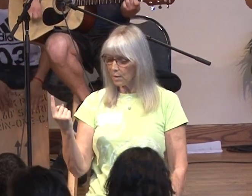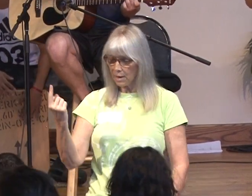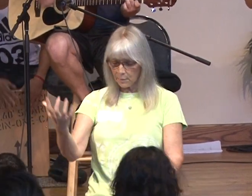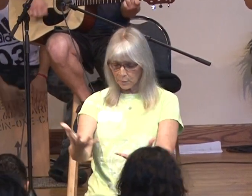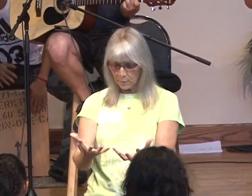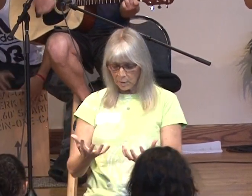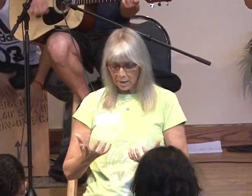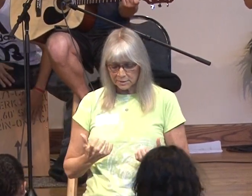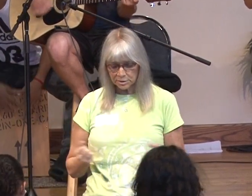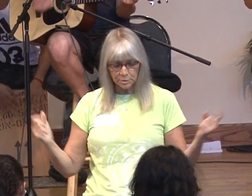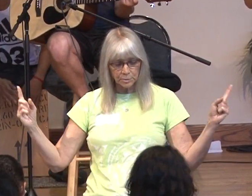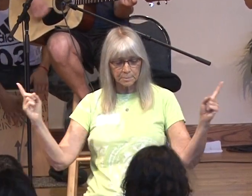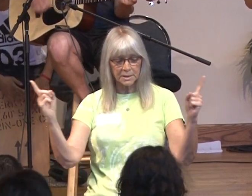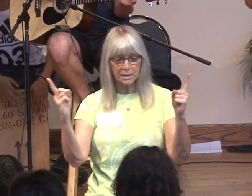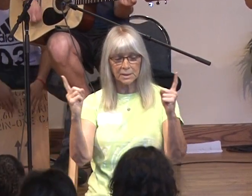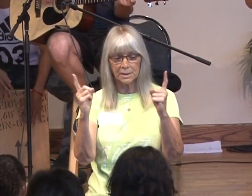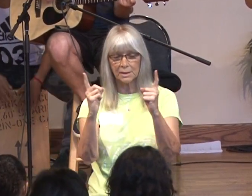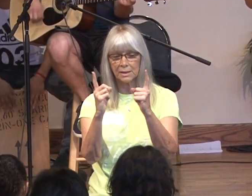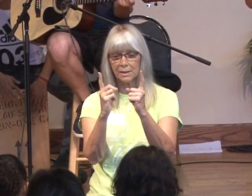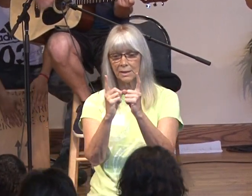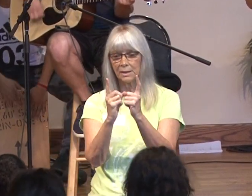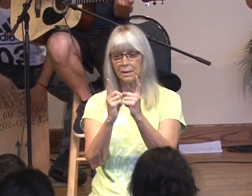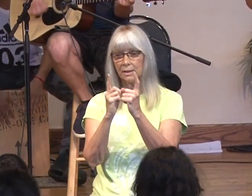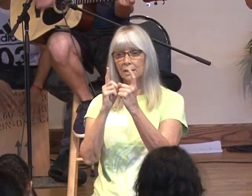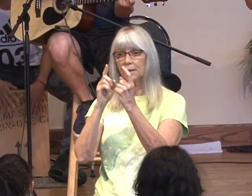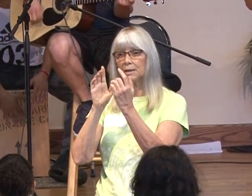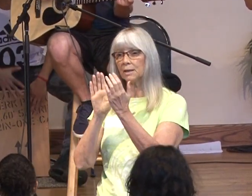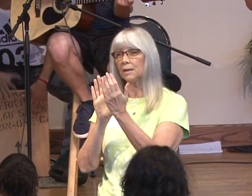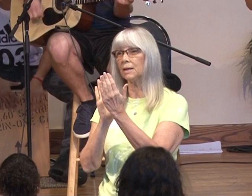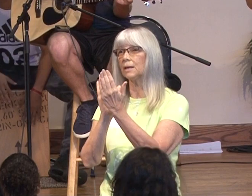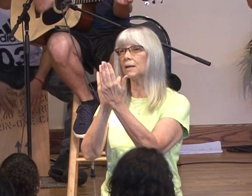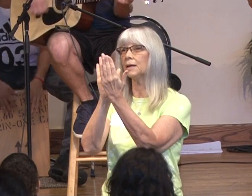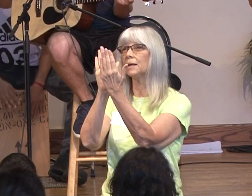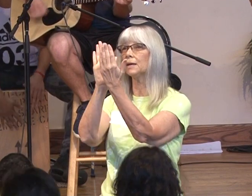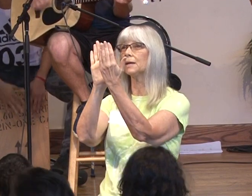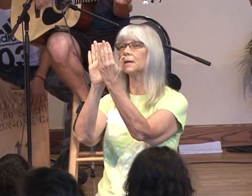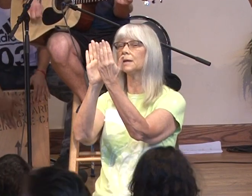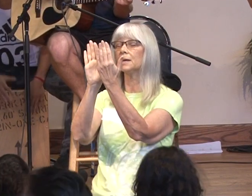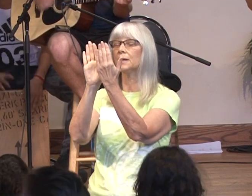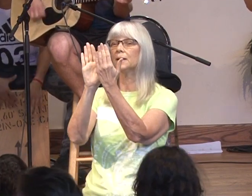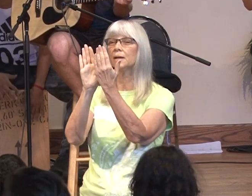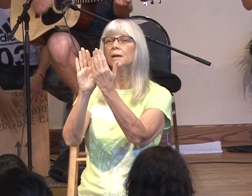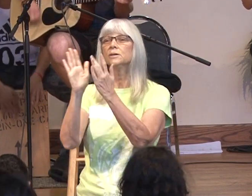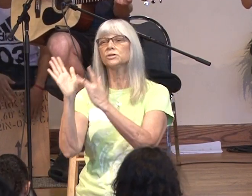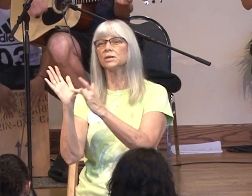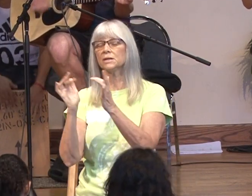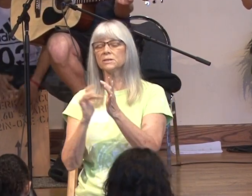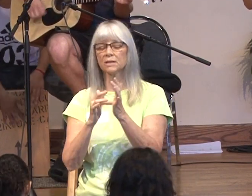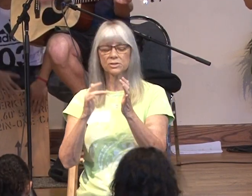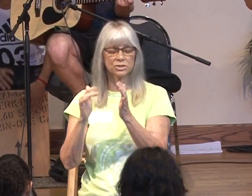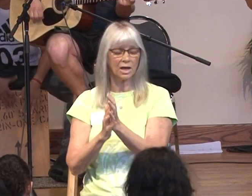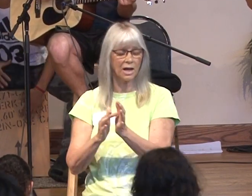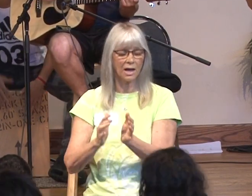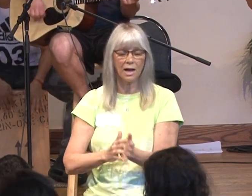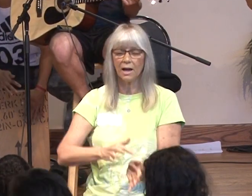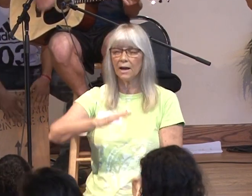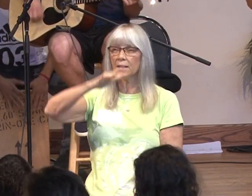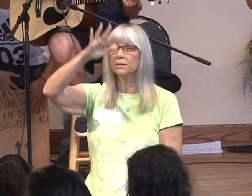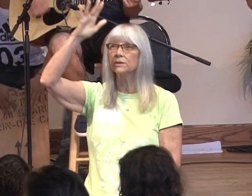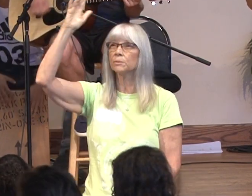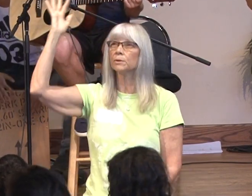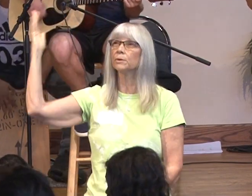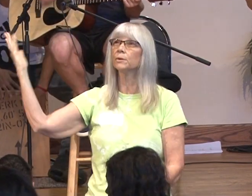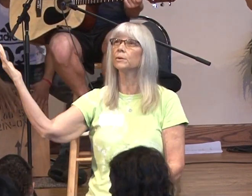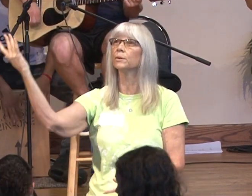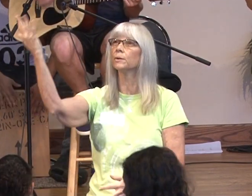Are the one we want to meet. You're the one we want to meet. Jesus,